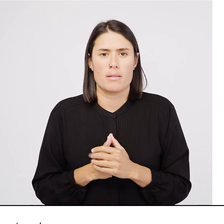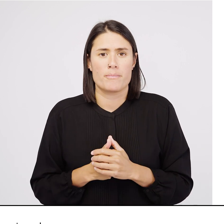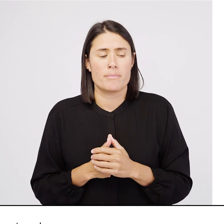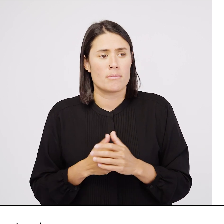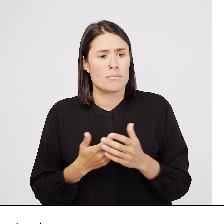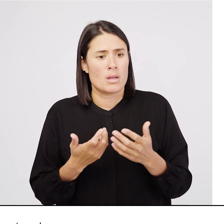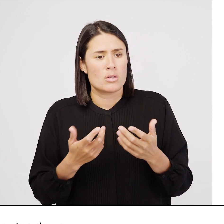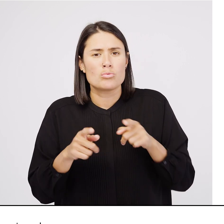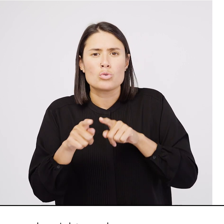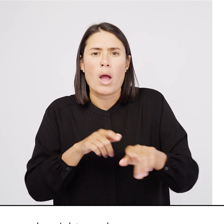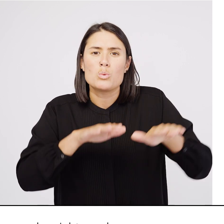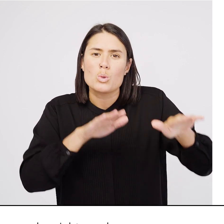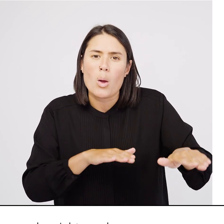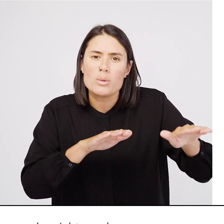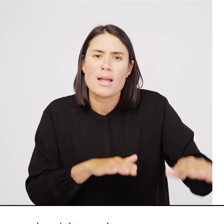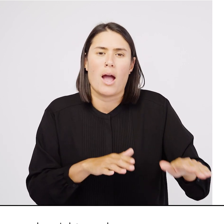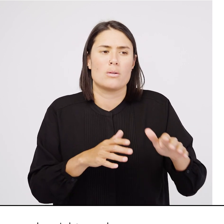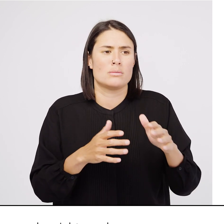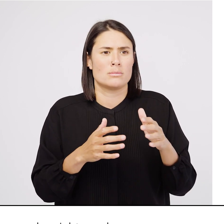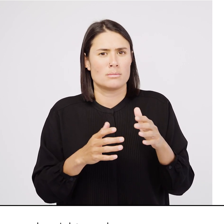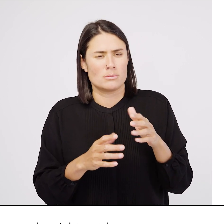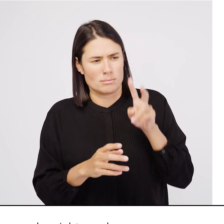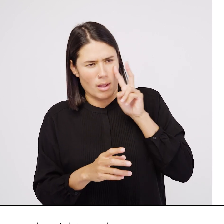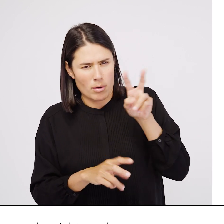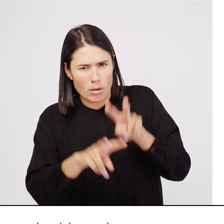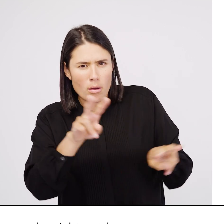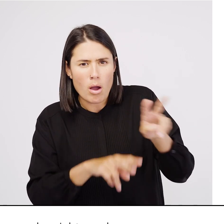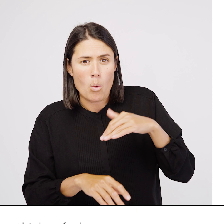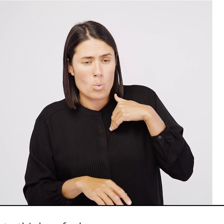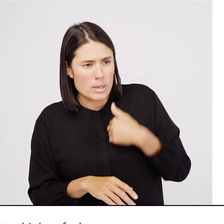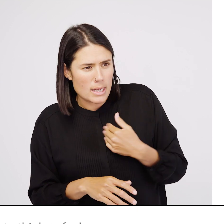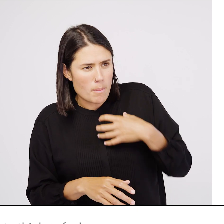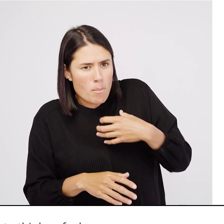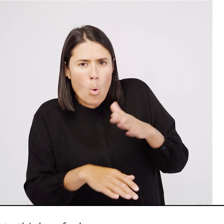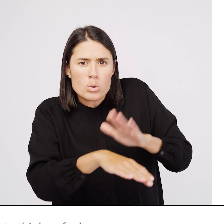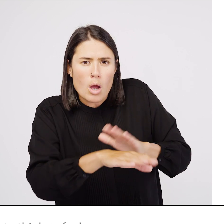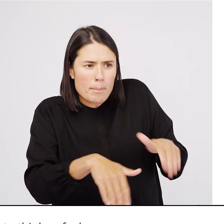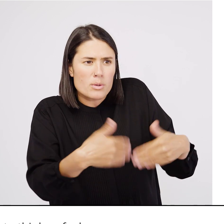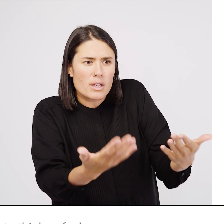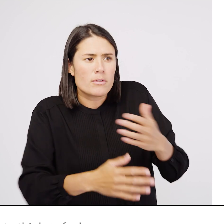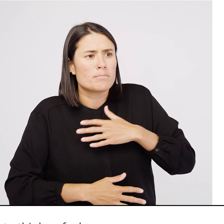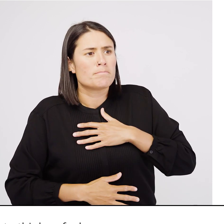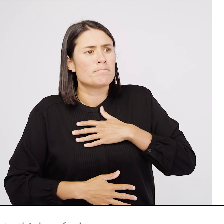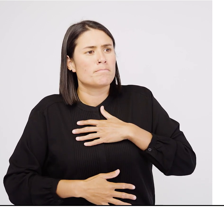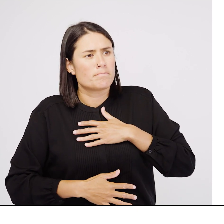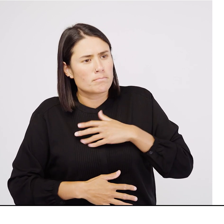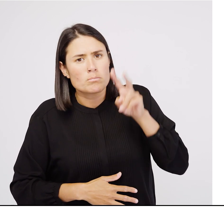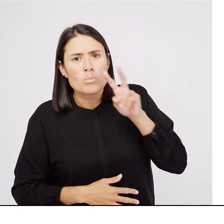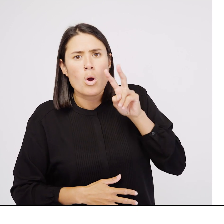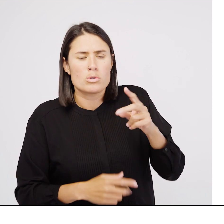of slowing down a bit and noticing when people might need a bit of extra time to think or